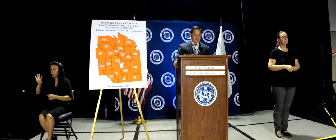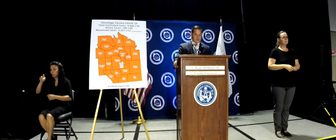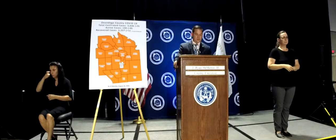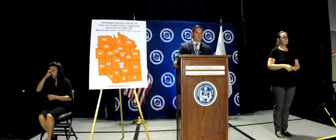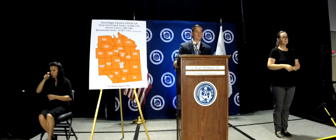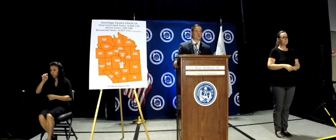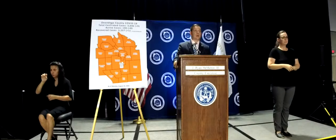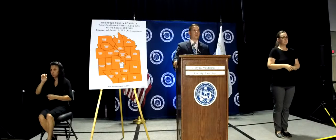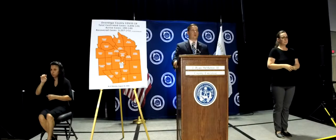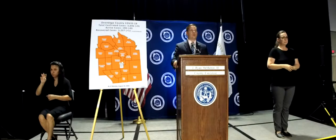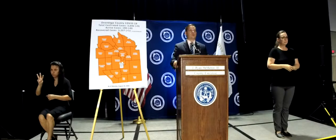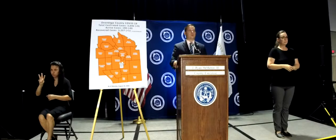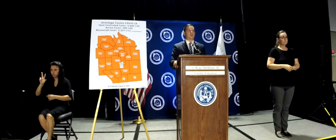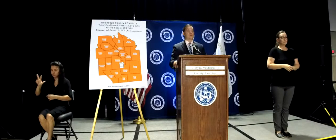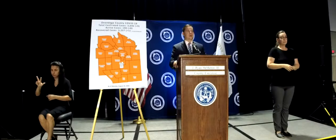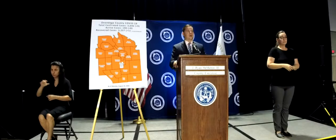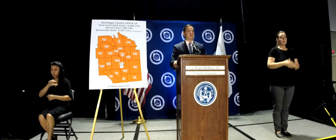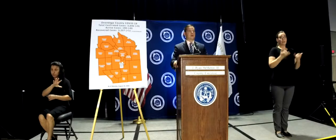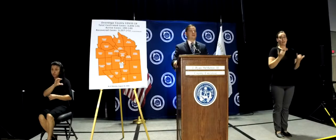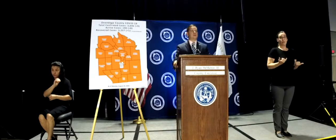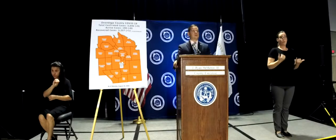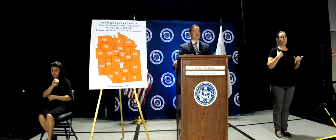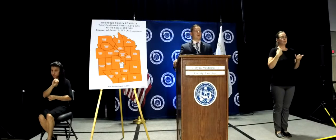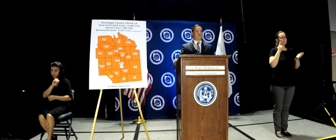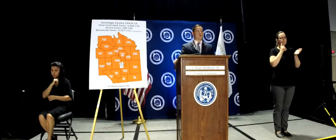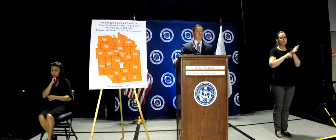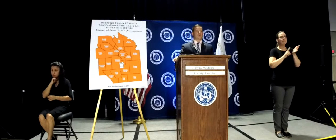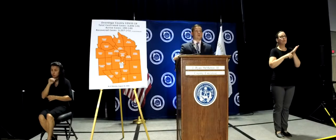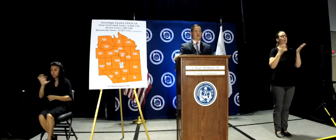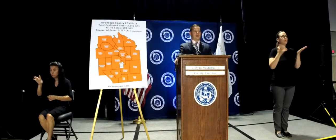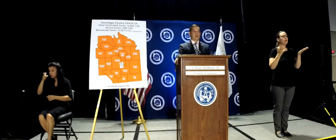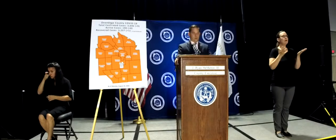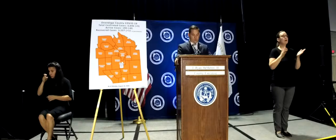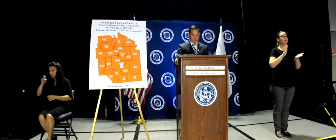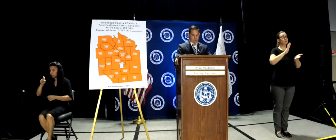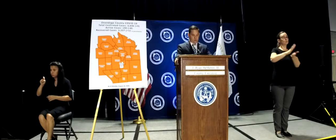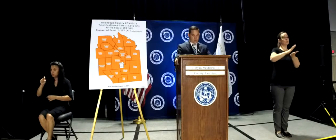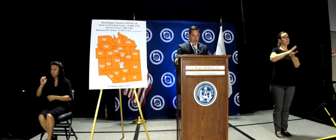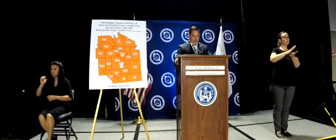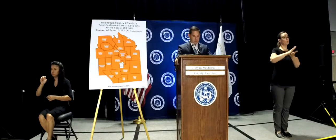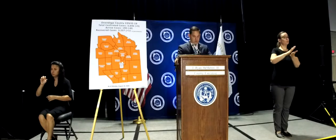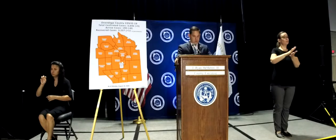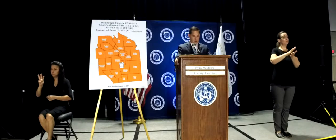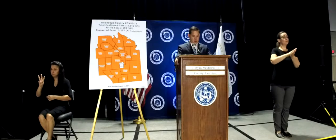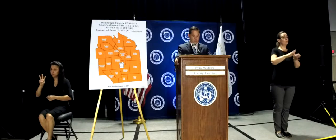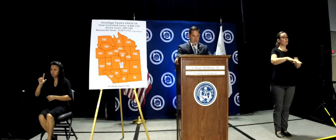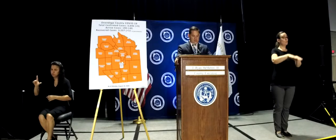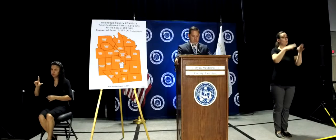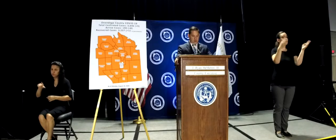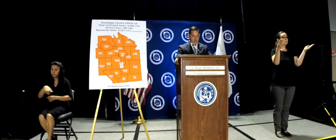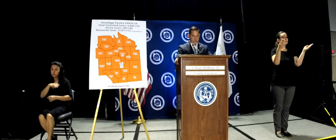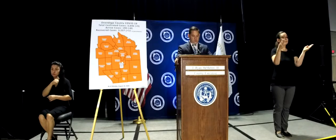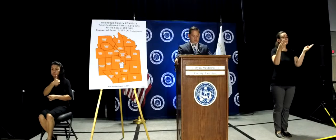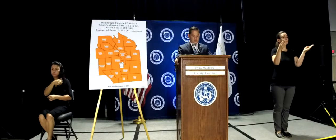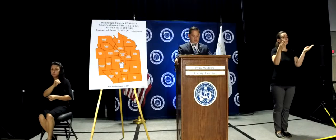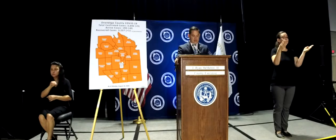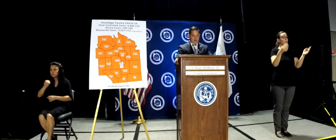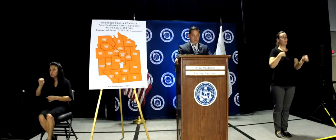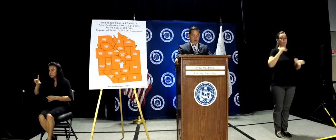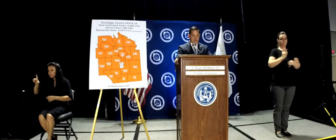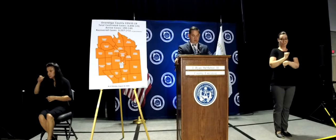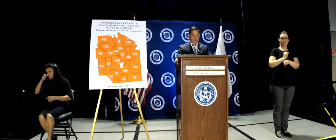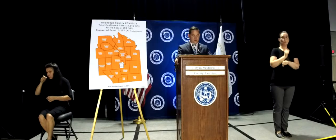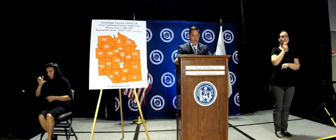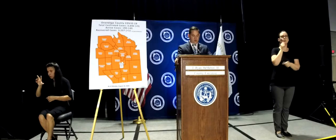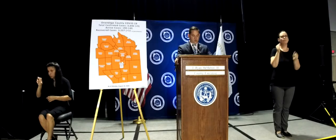school testing. Again, we went through some of these dates in schools on Thursday. We'll do it again. Wednesday, August 26, 9